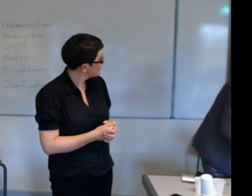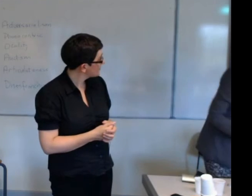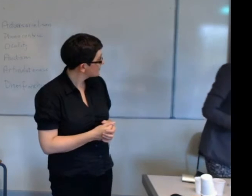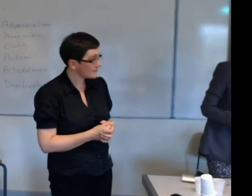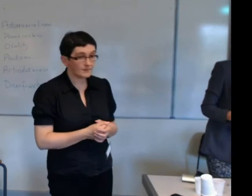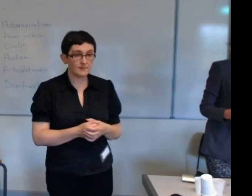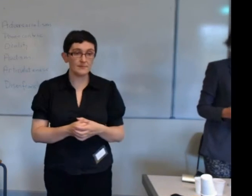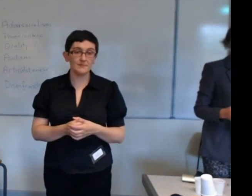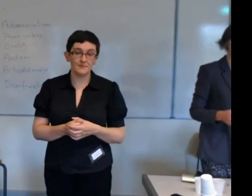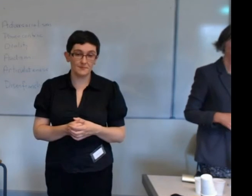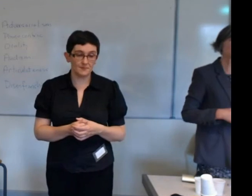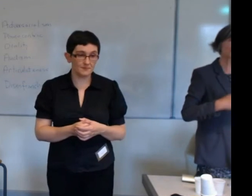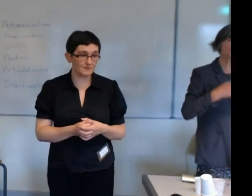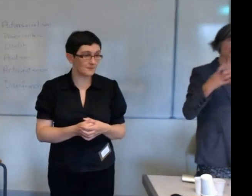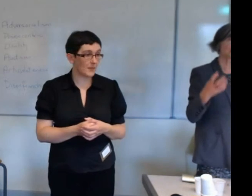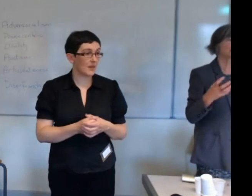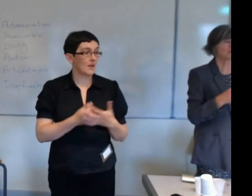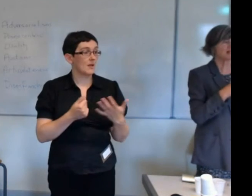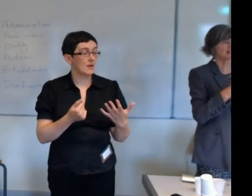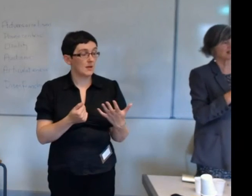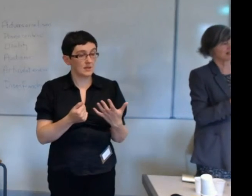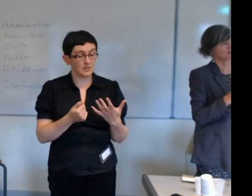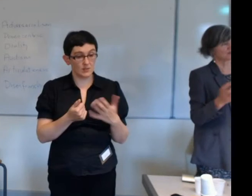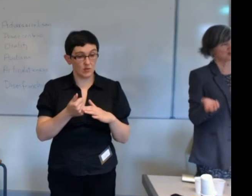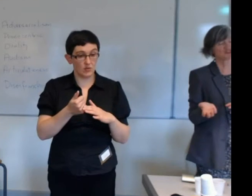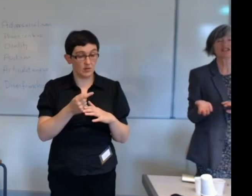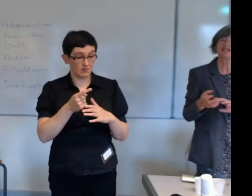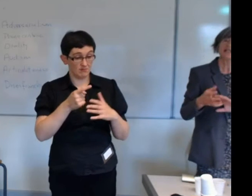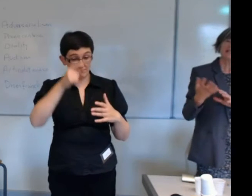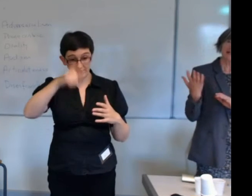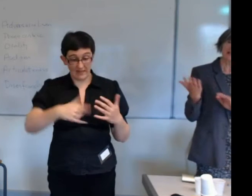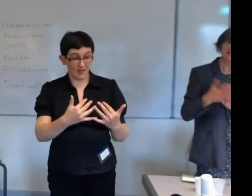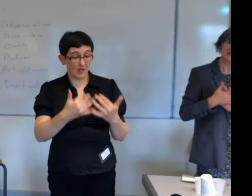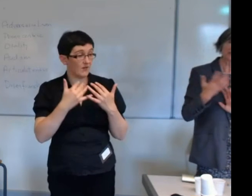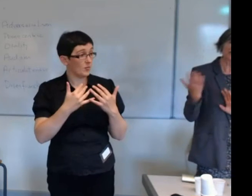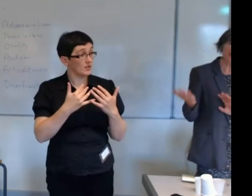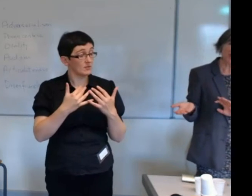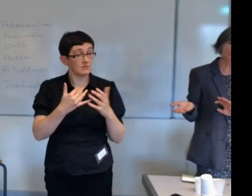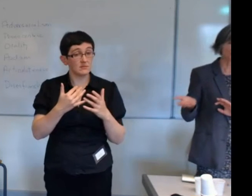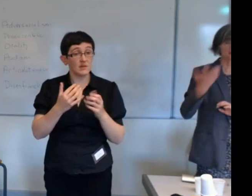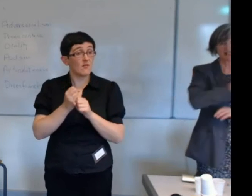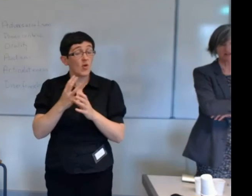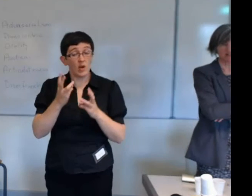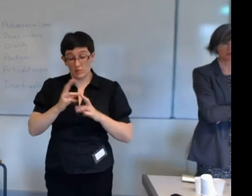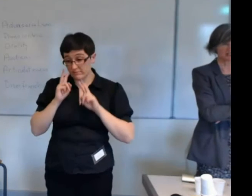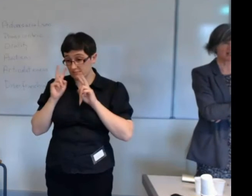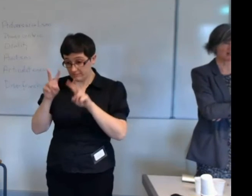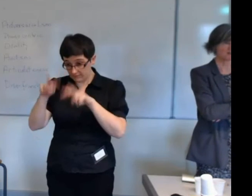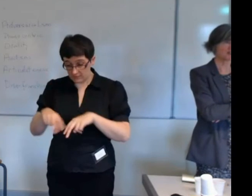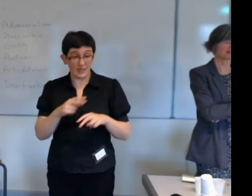etc. So there's basically the information that is available for all women is available in Irish Sign